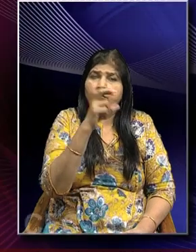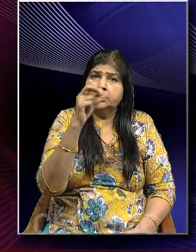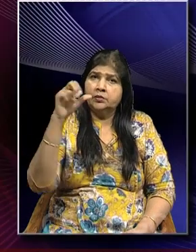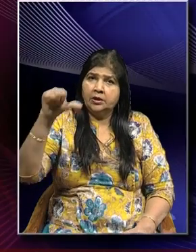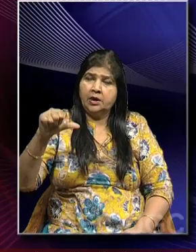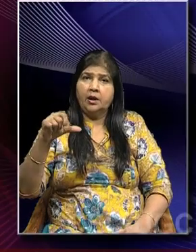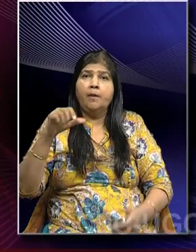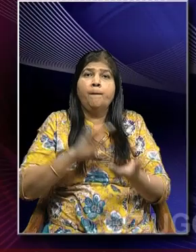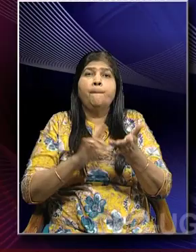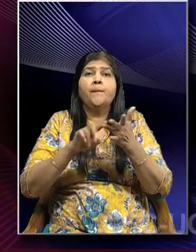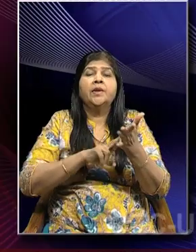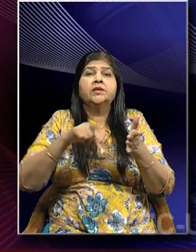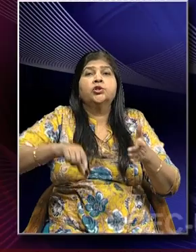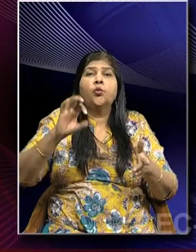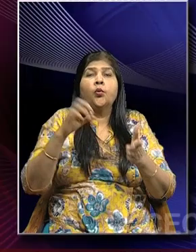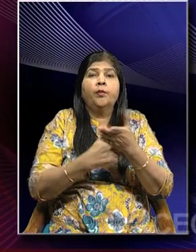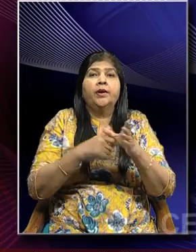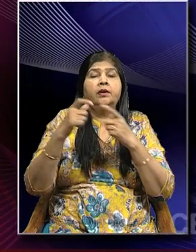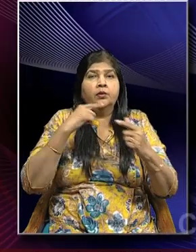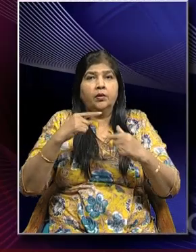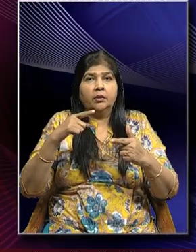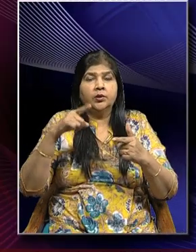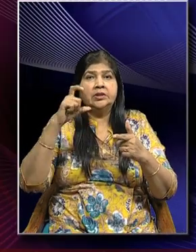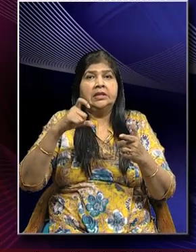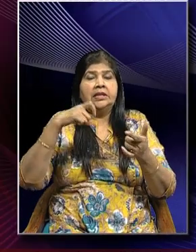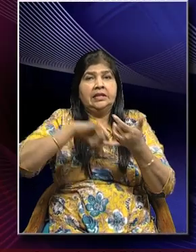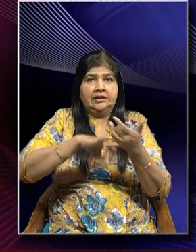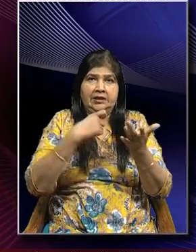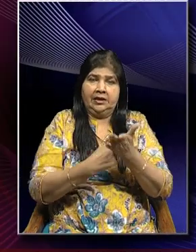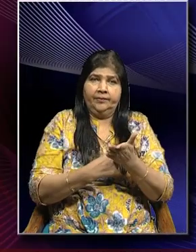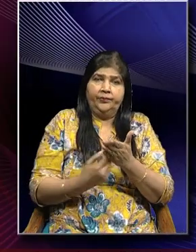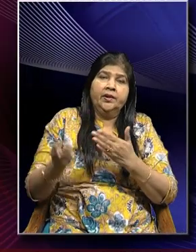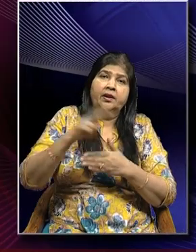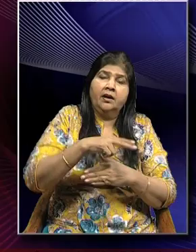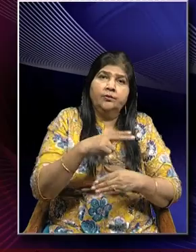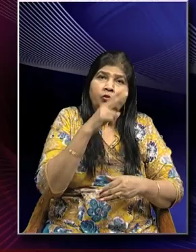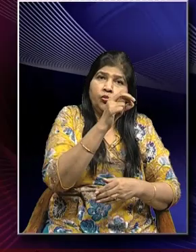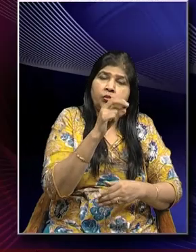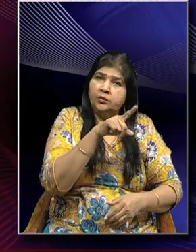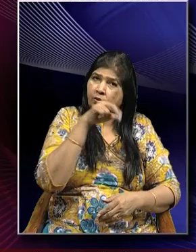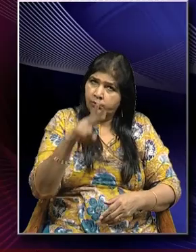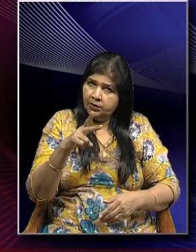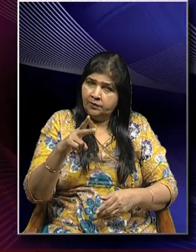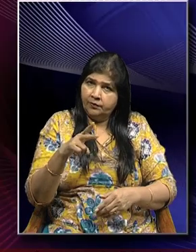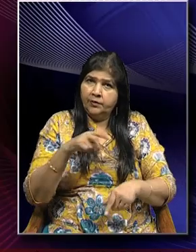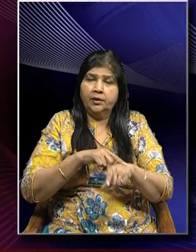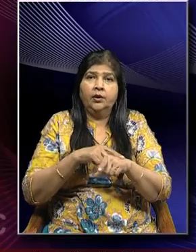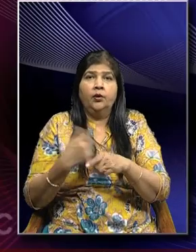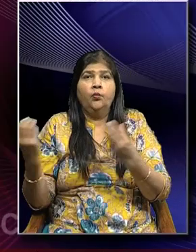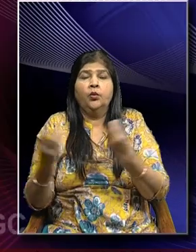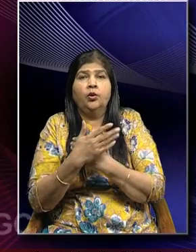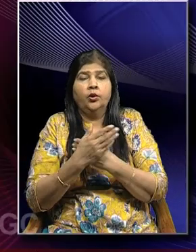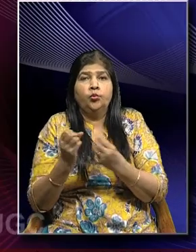Corporate Affairs started talking about the CSR. Then comes 2012. In 2012, we got a